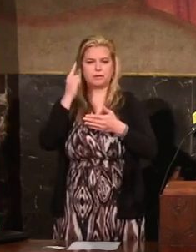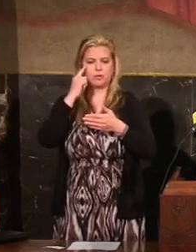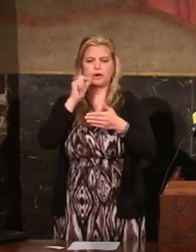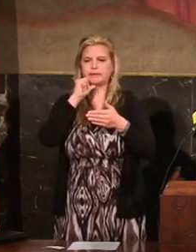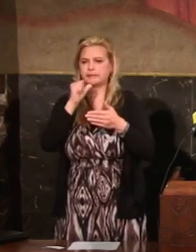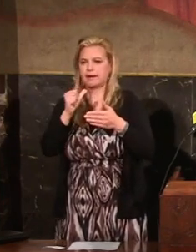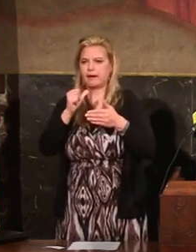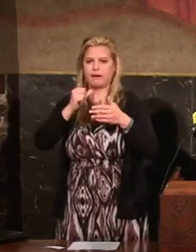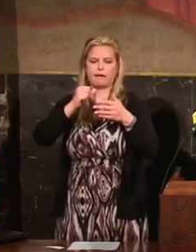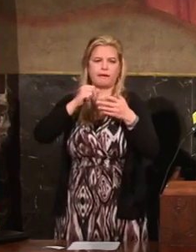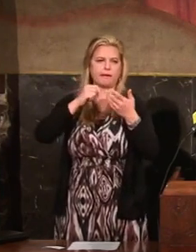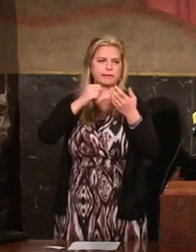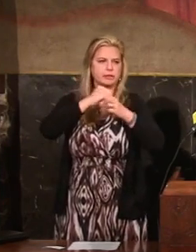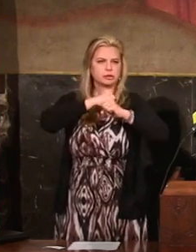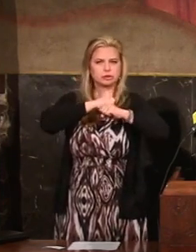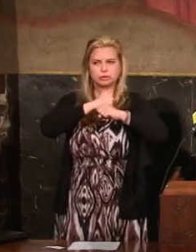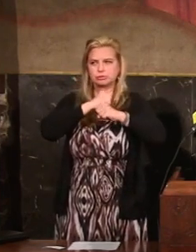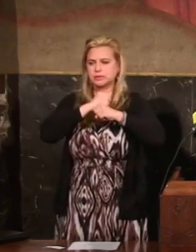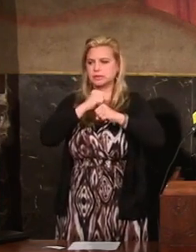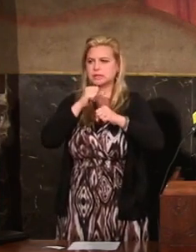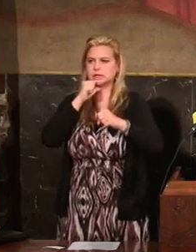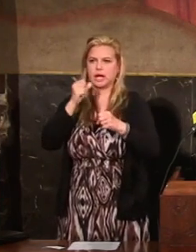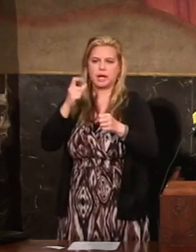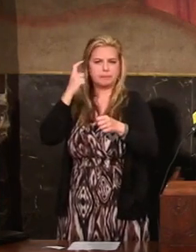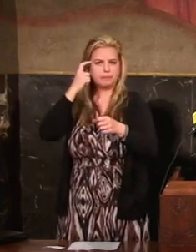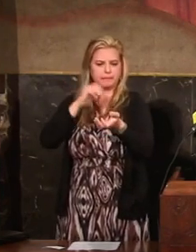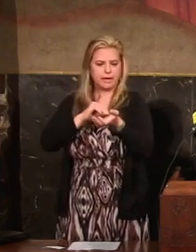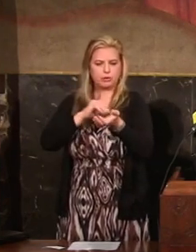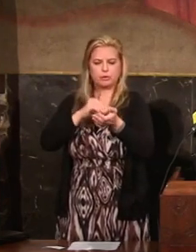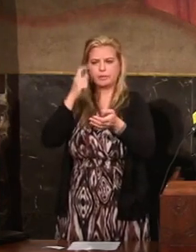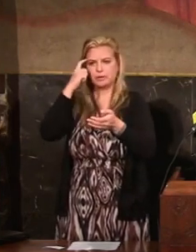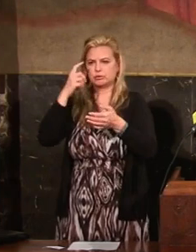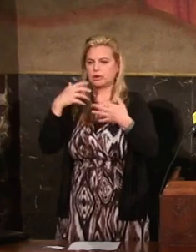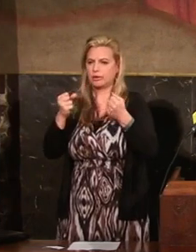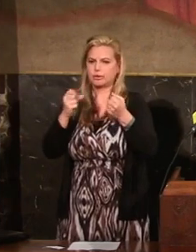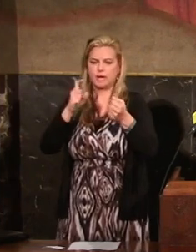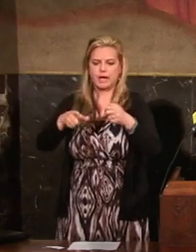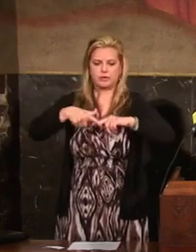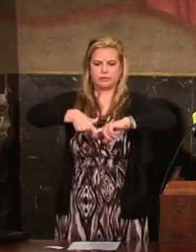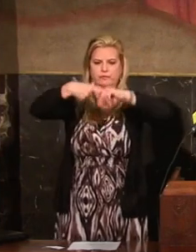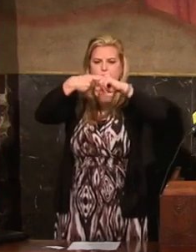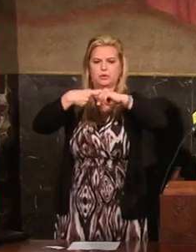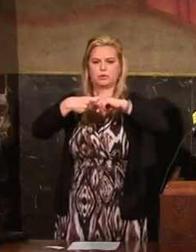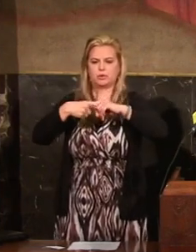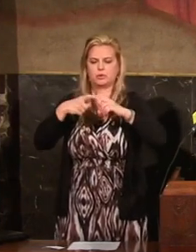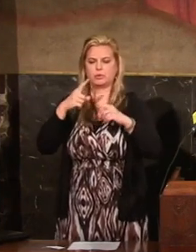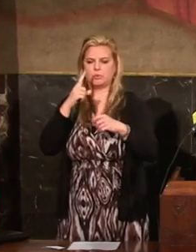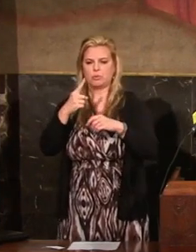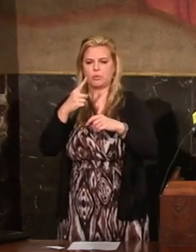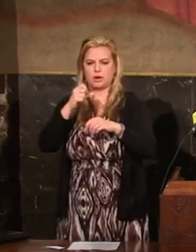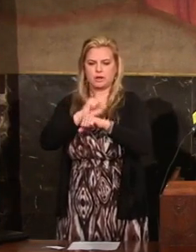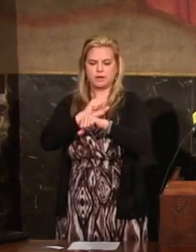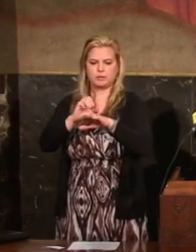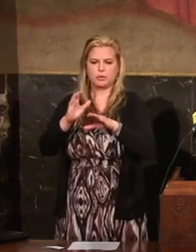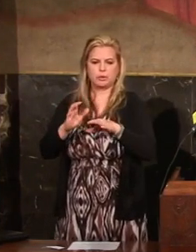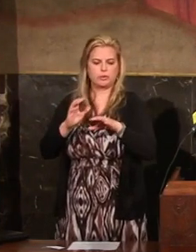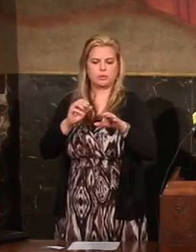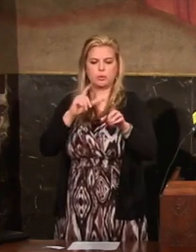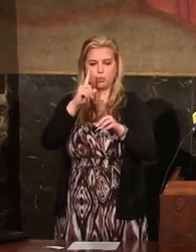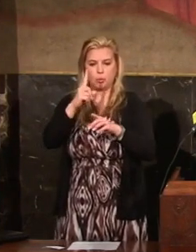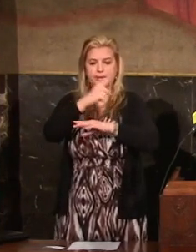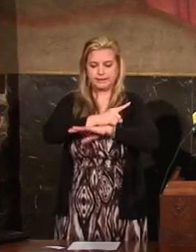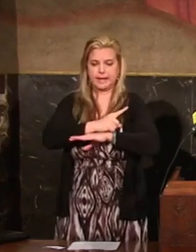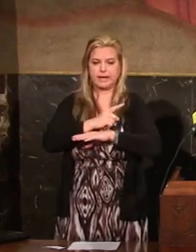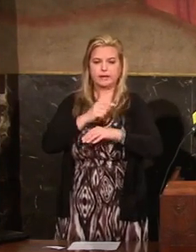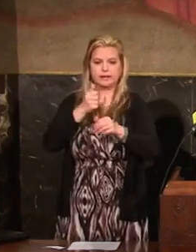non-security, non-medical, non-mental health. We would have to furlough our employees 1 day a week for a year. 1